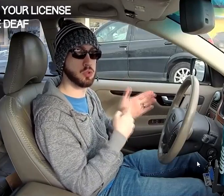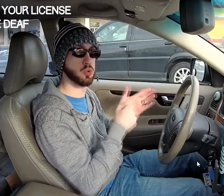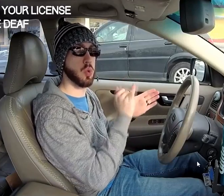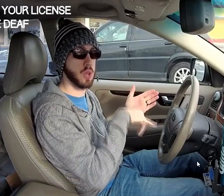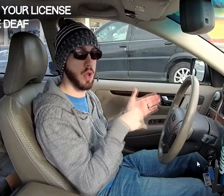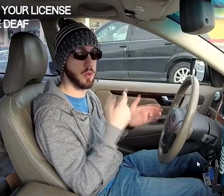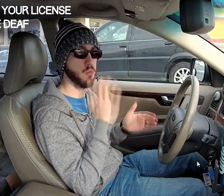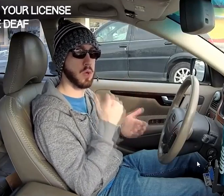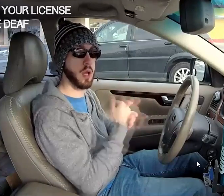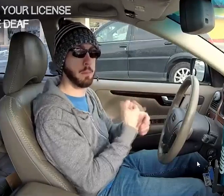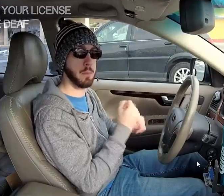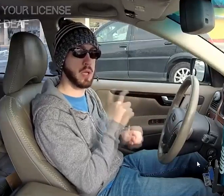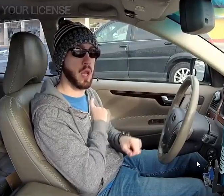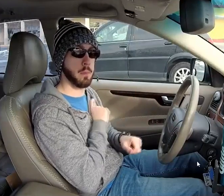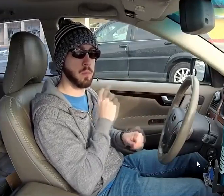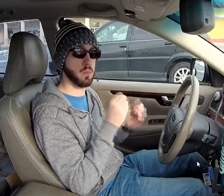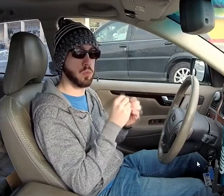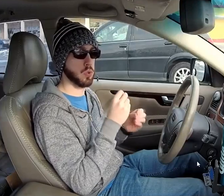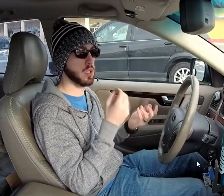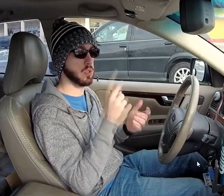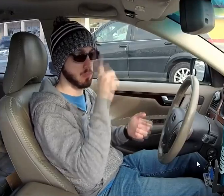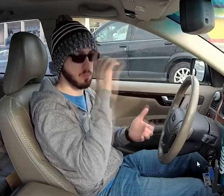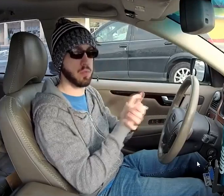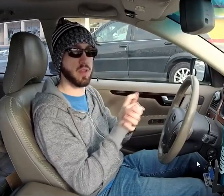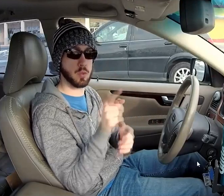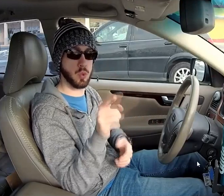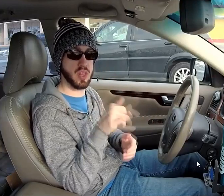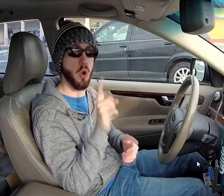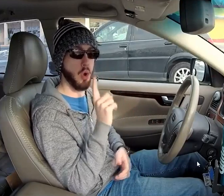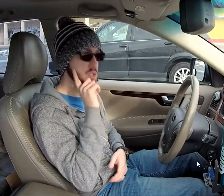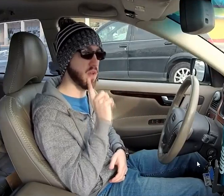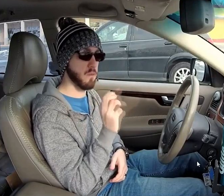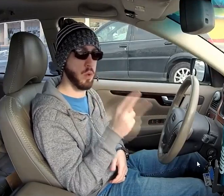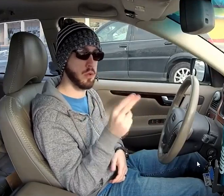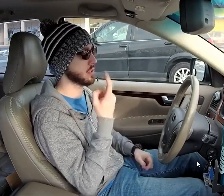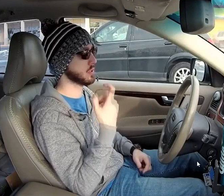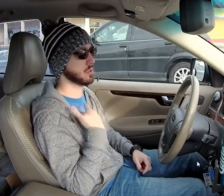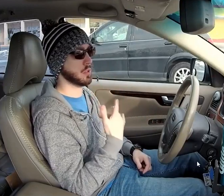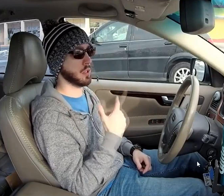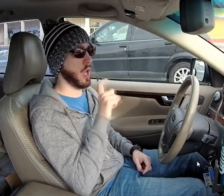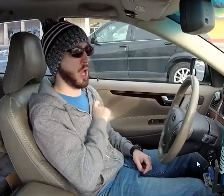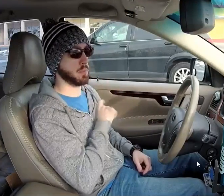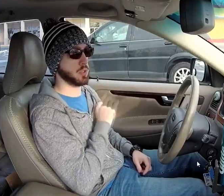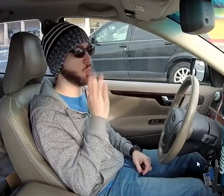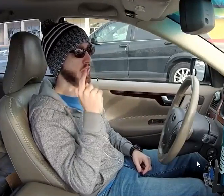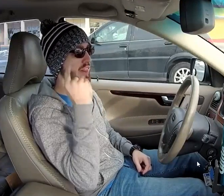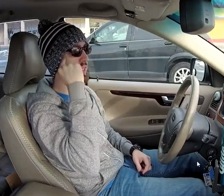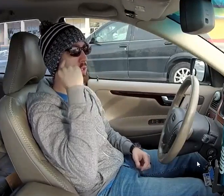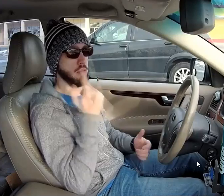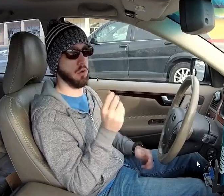on their license. Not all states have that. So it'll help the cop understand that he can't just start talking to